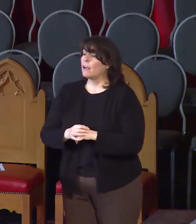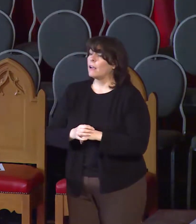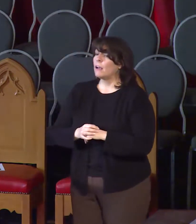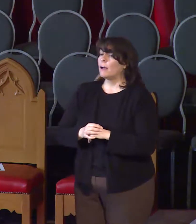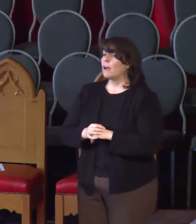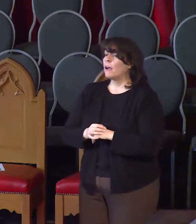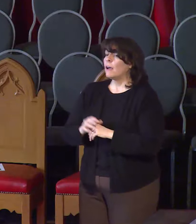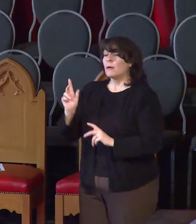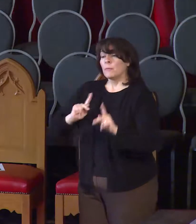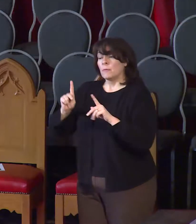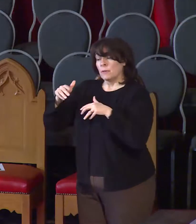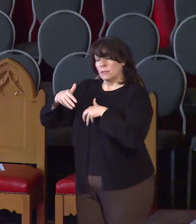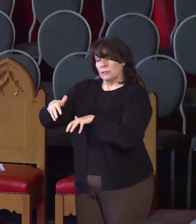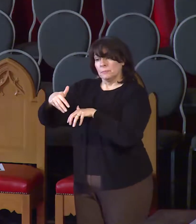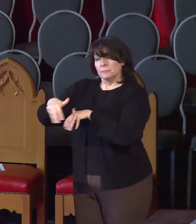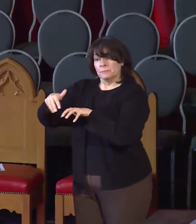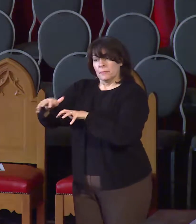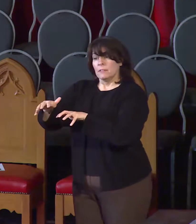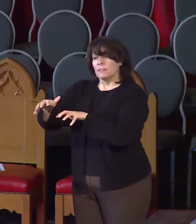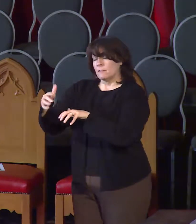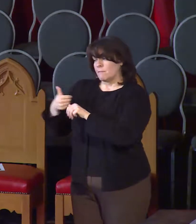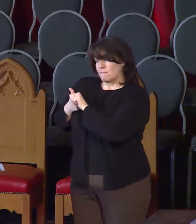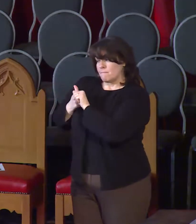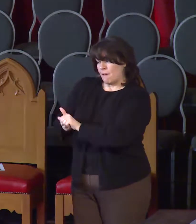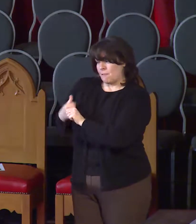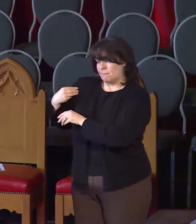the hall are also influenced by ancient tradition.